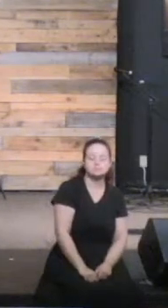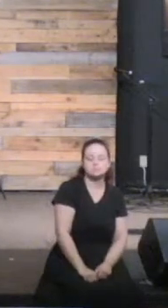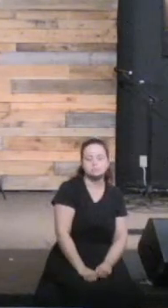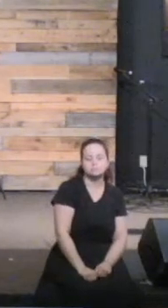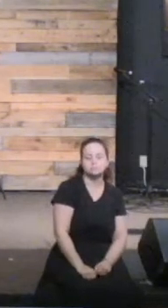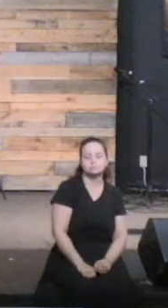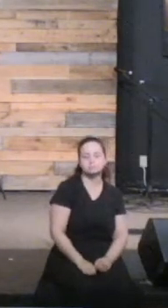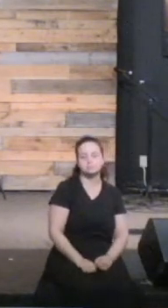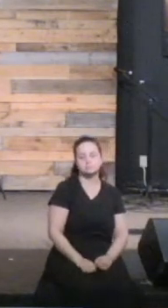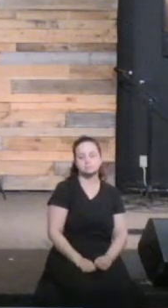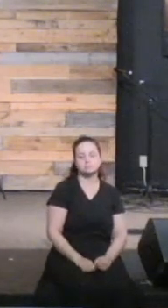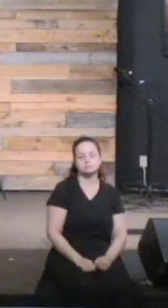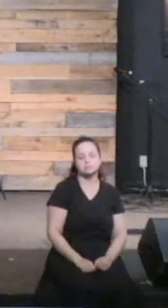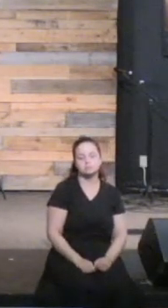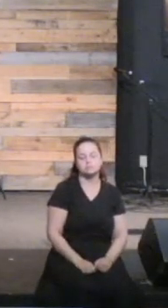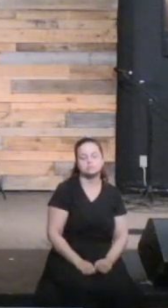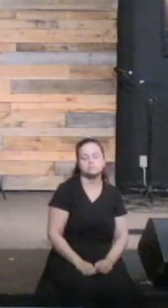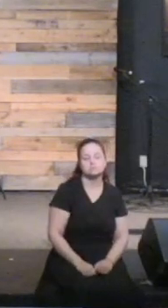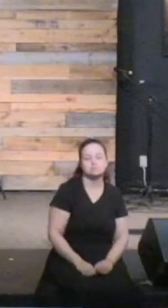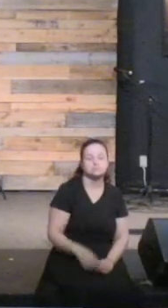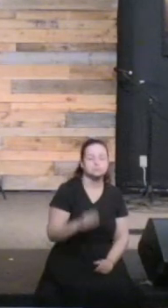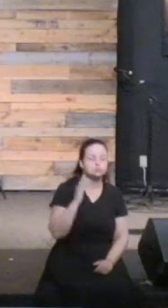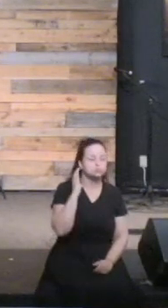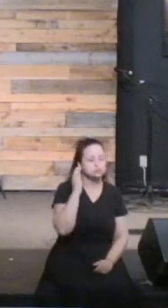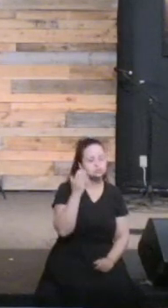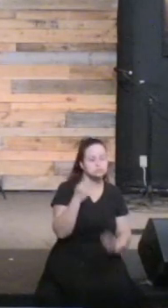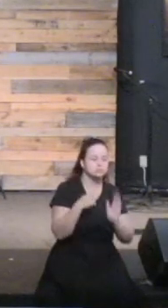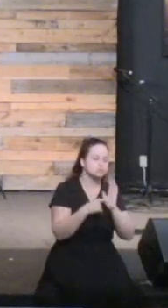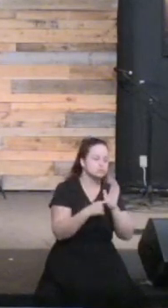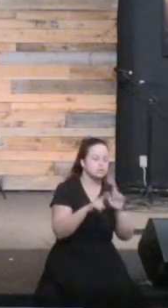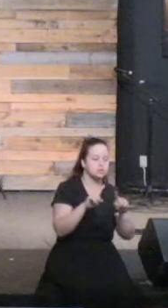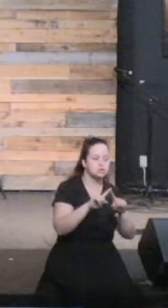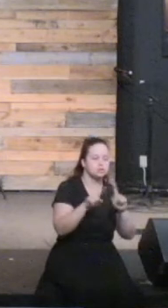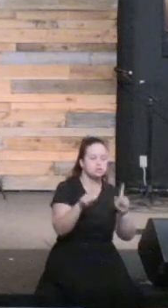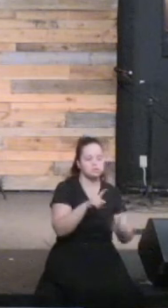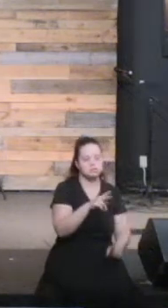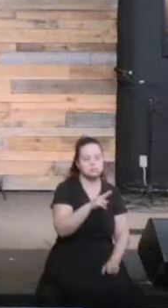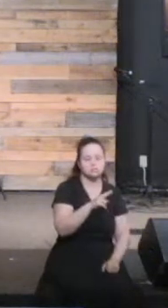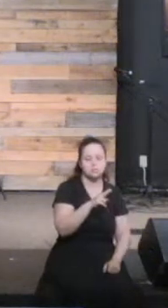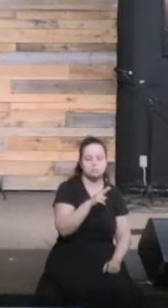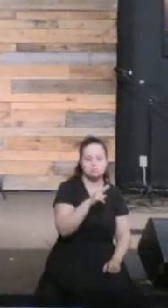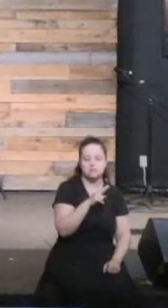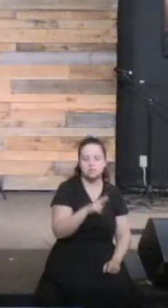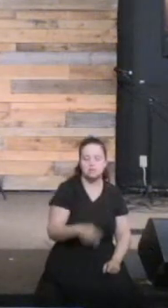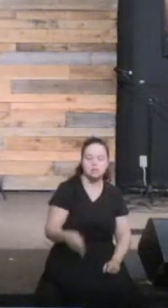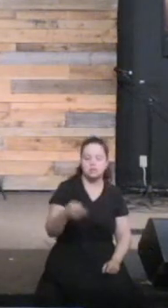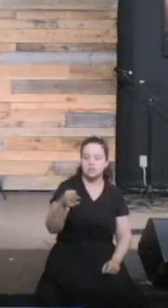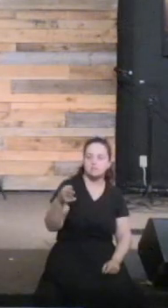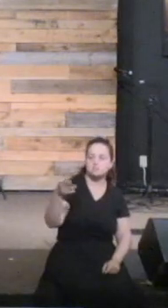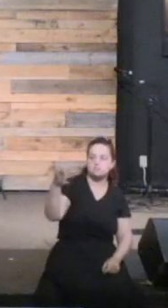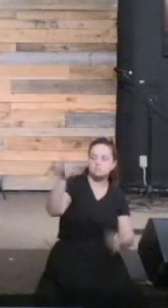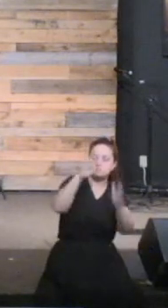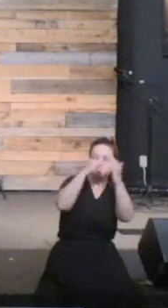that seems to indicate that the difference between heaven and hell is a glass of cold water